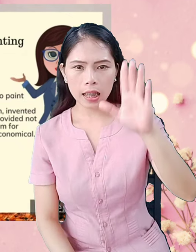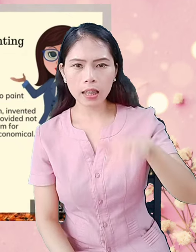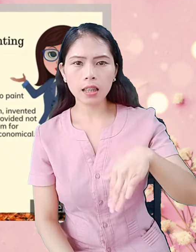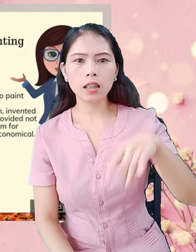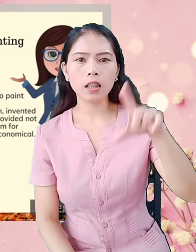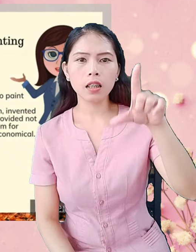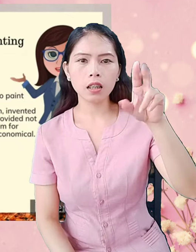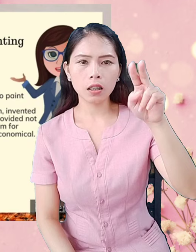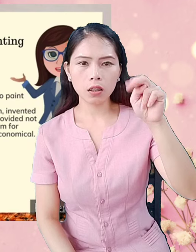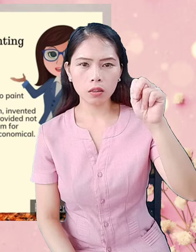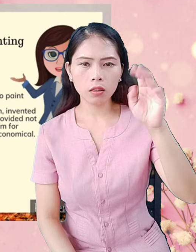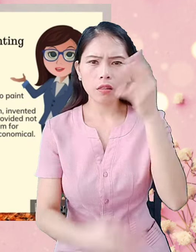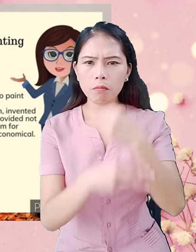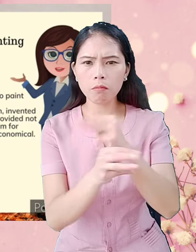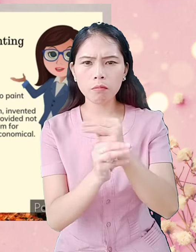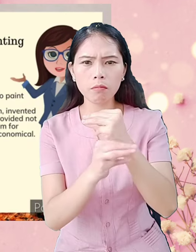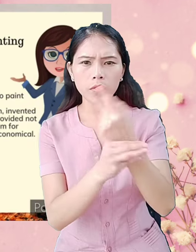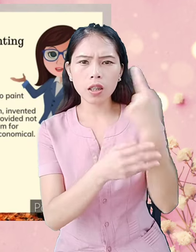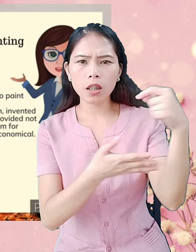Kylon